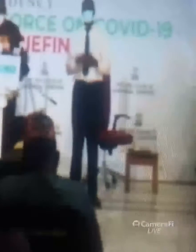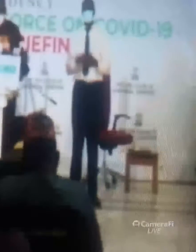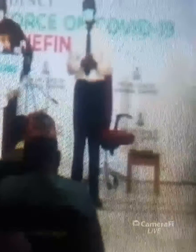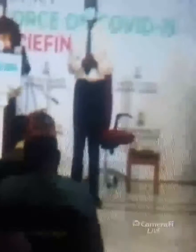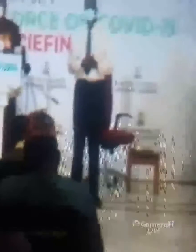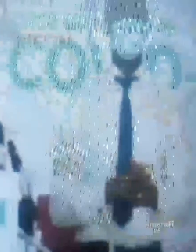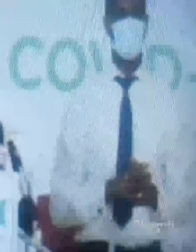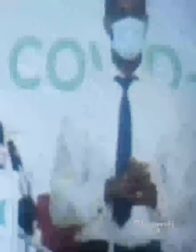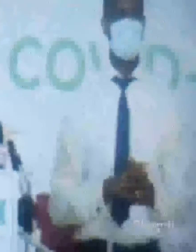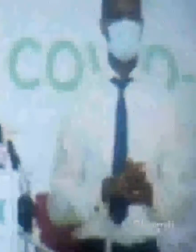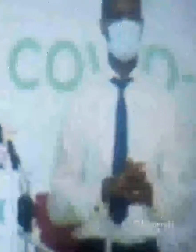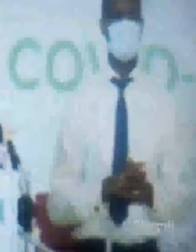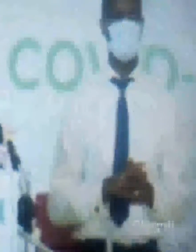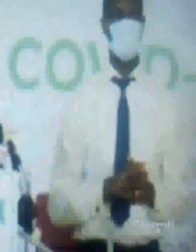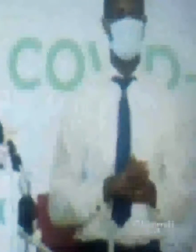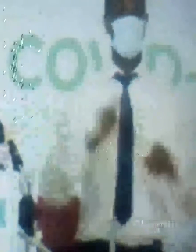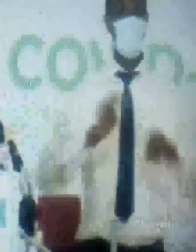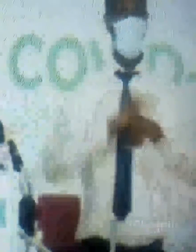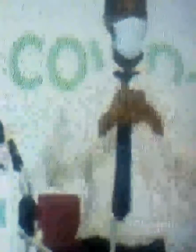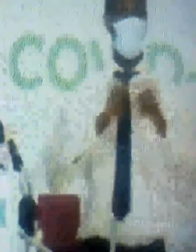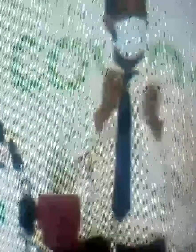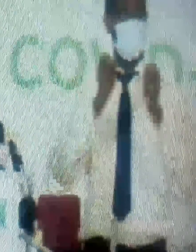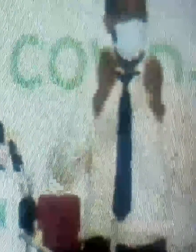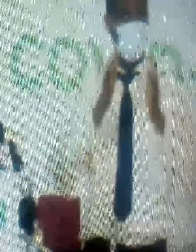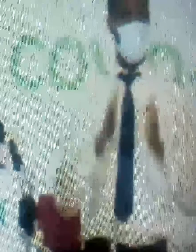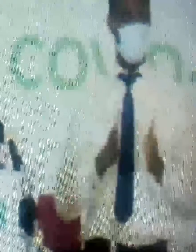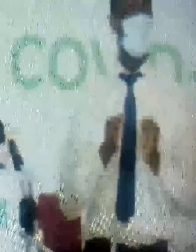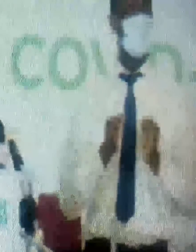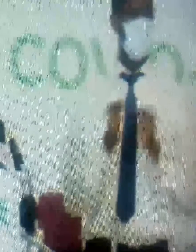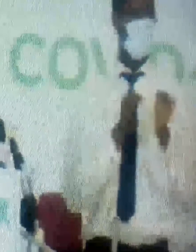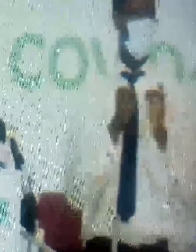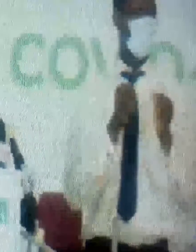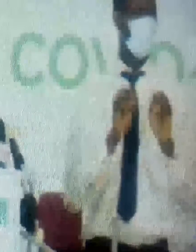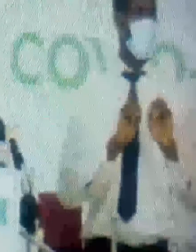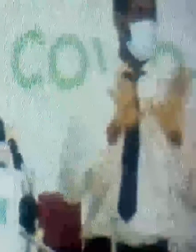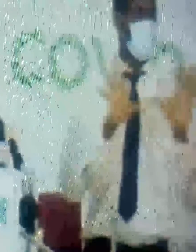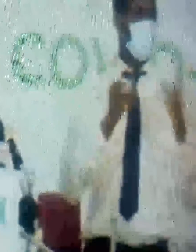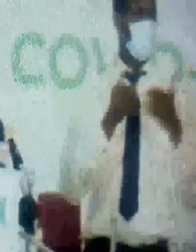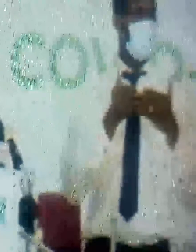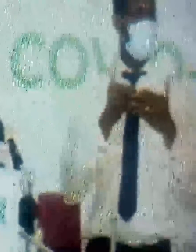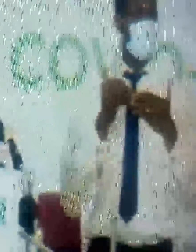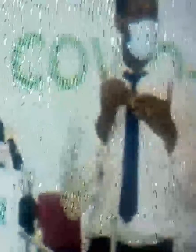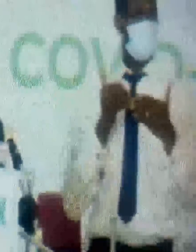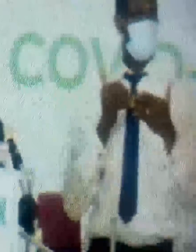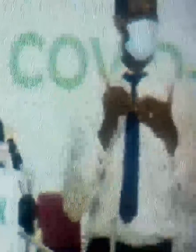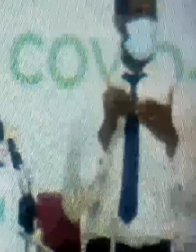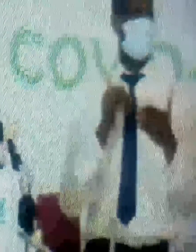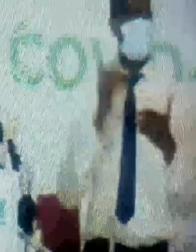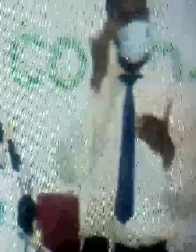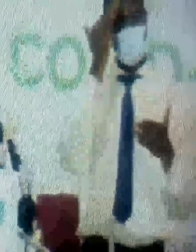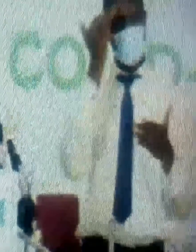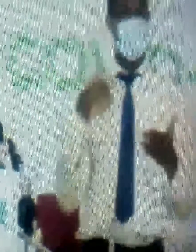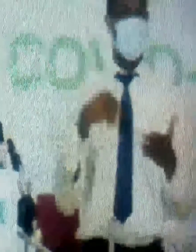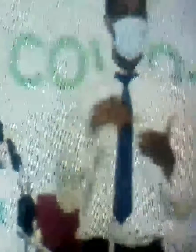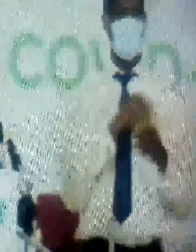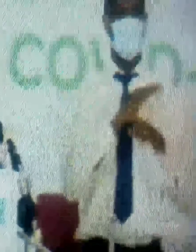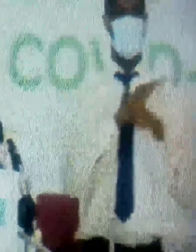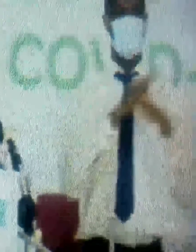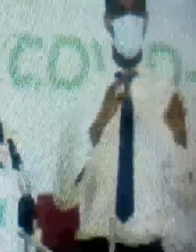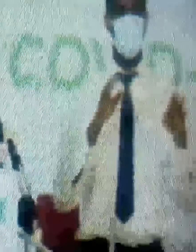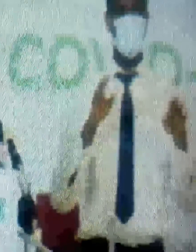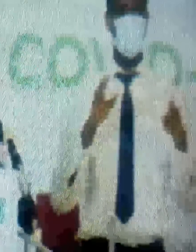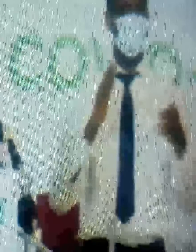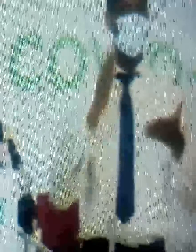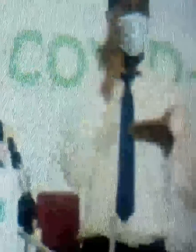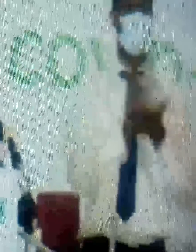the professional angle to the question why we've not banned flights.